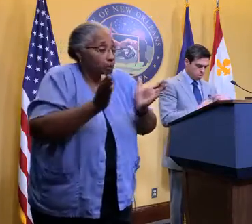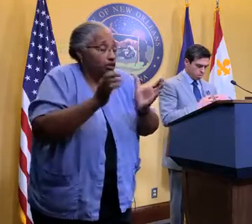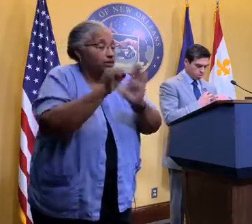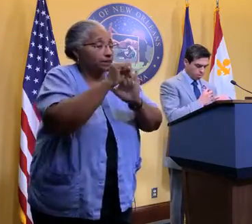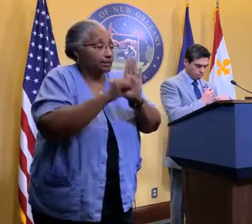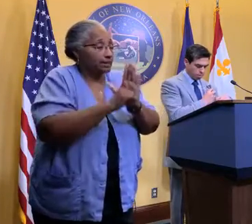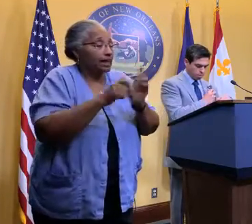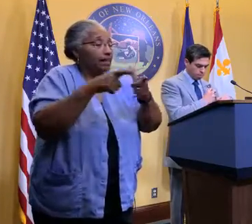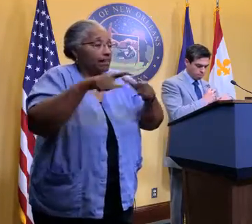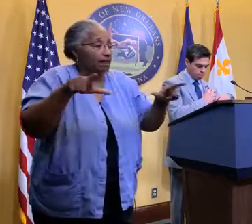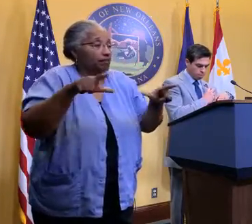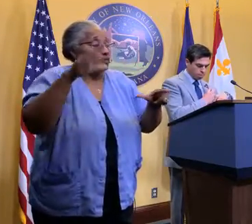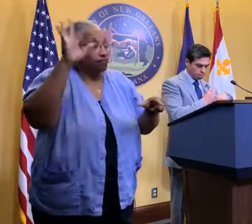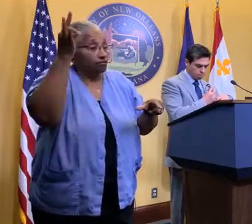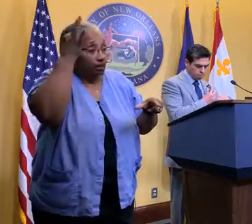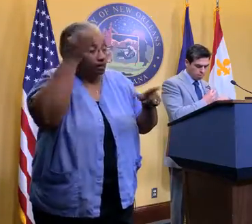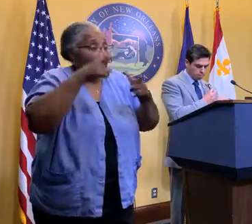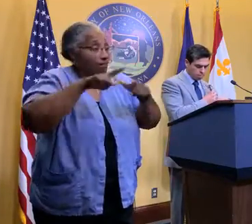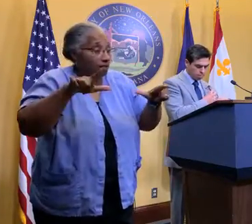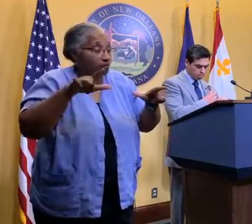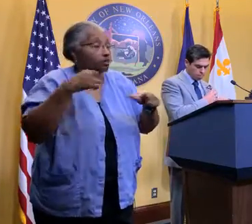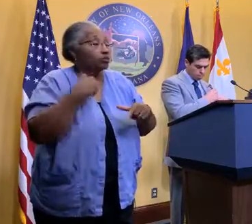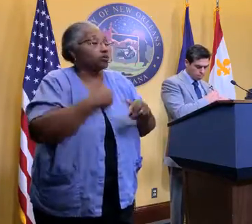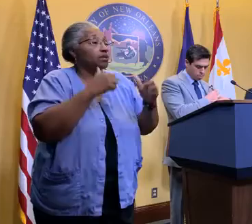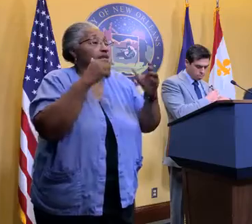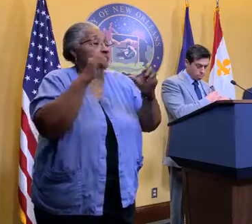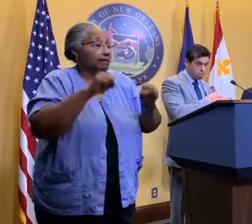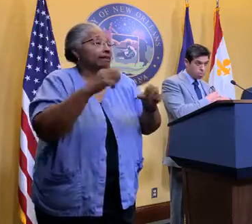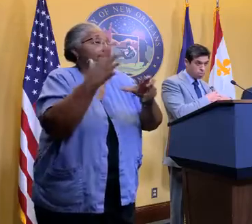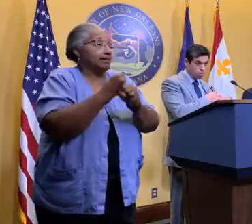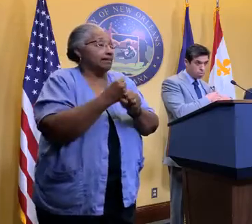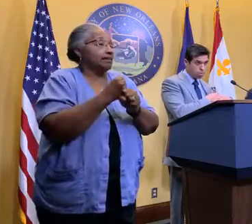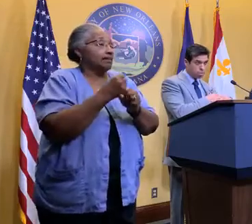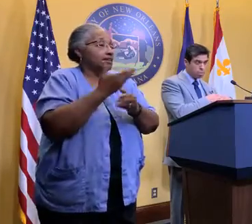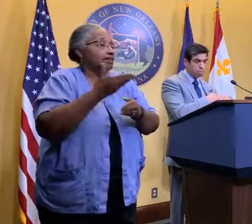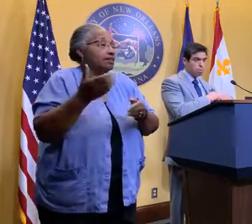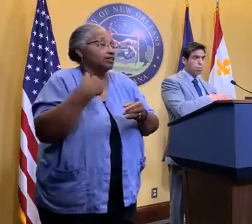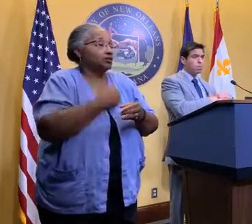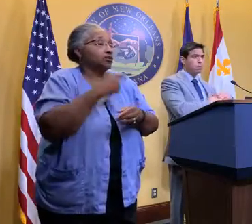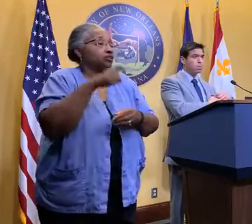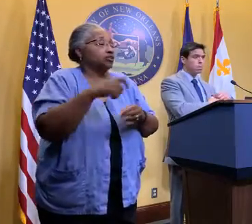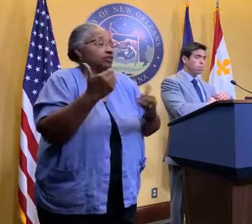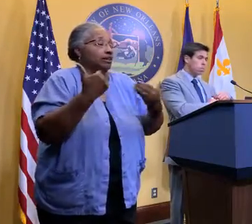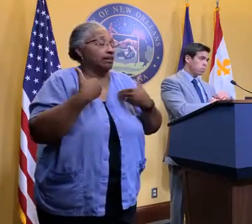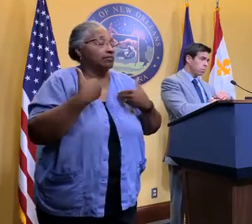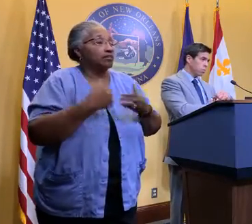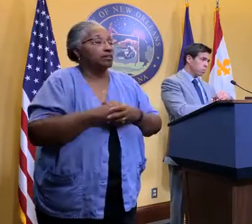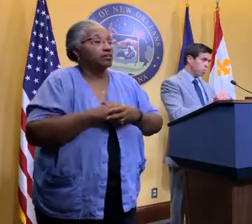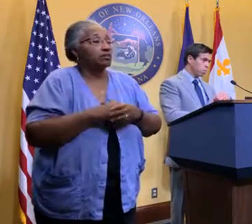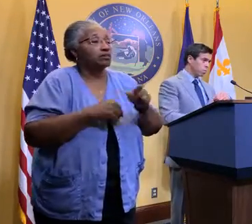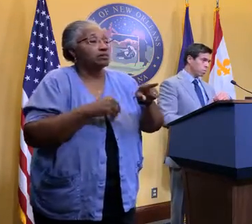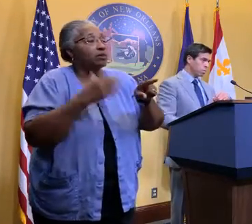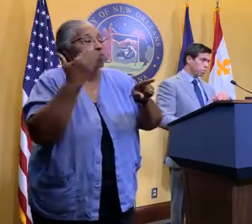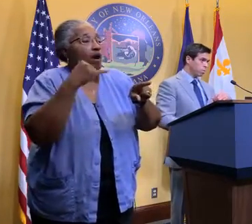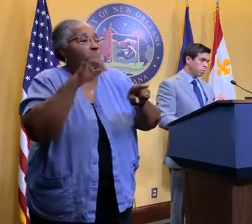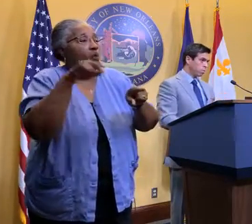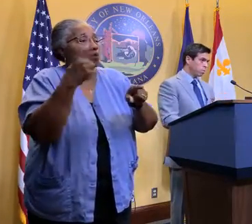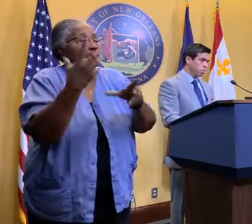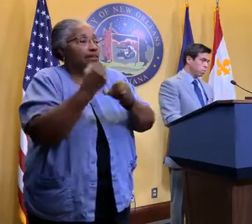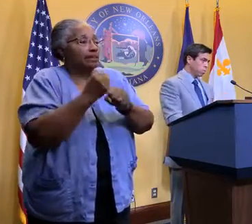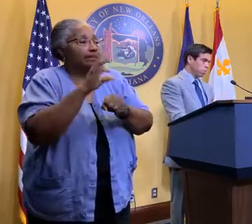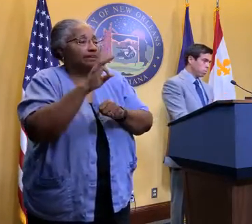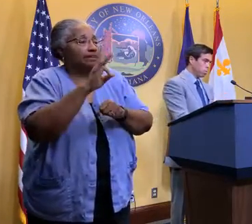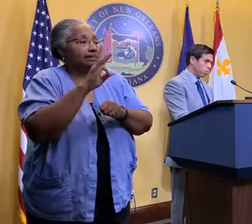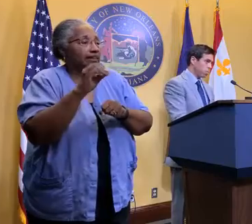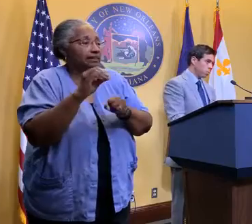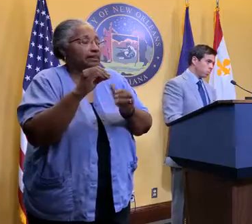and even at the federal level so that we can get the resources we know we owe. And why were you only getting 60 million out